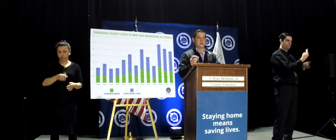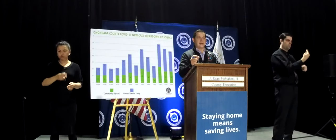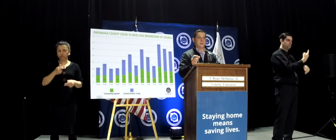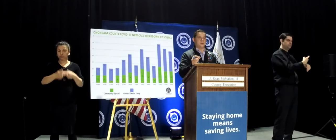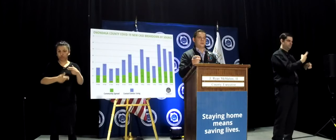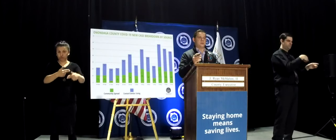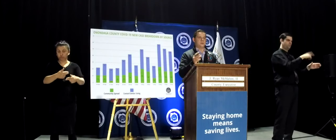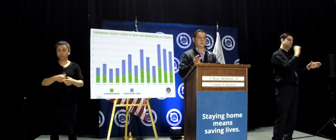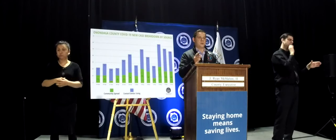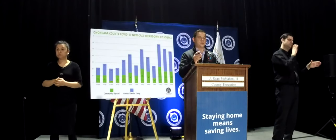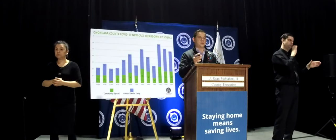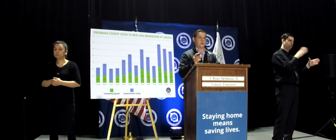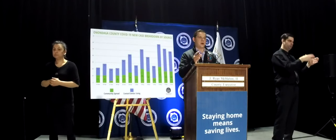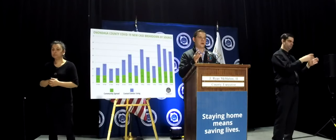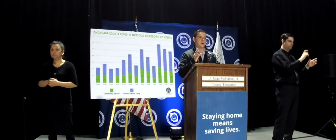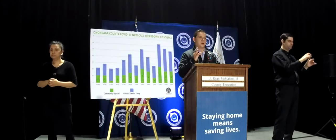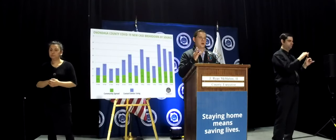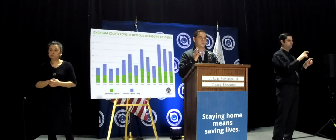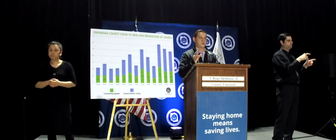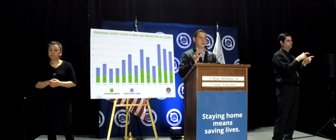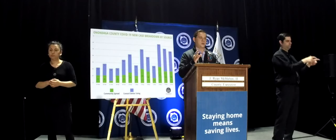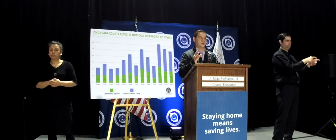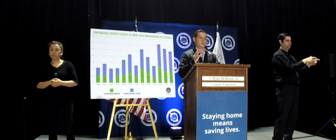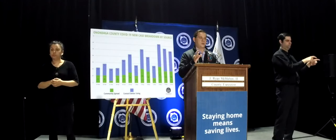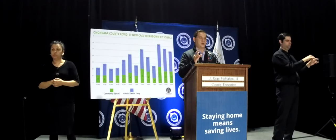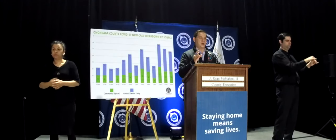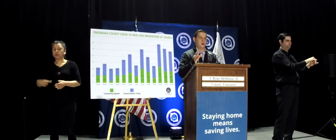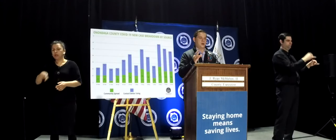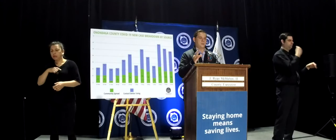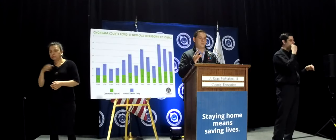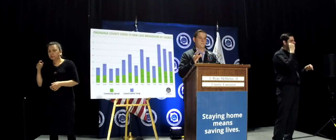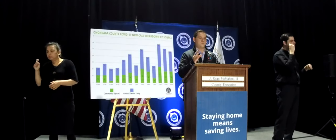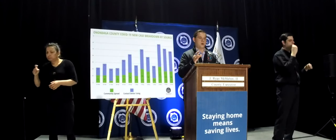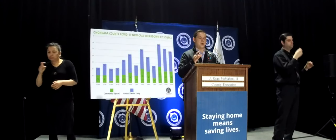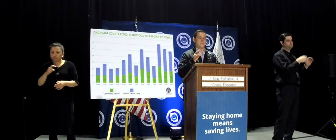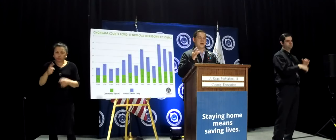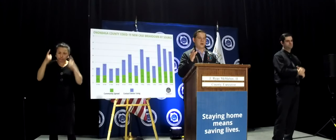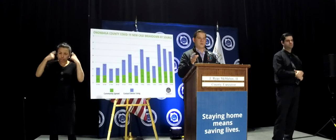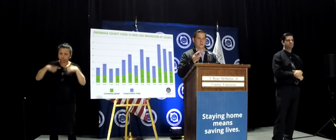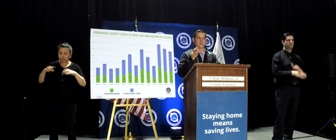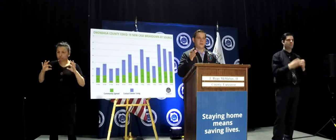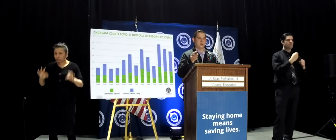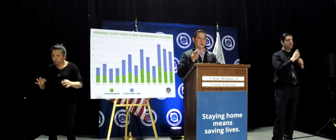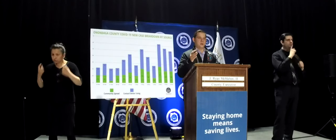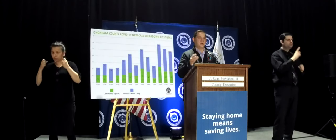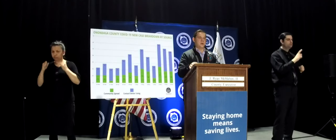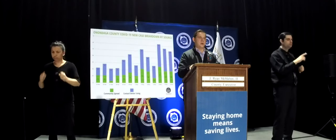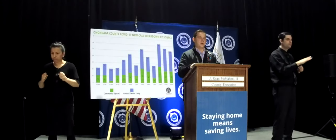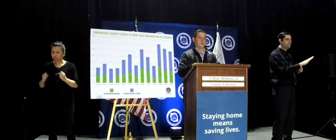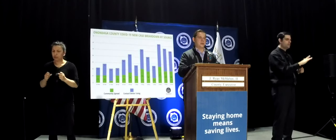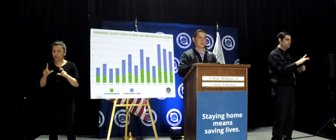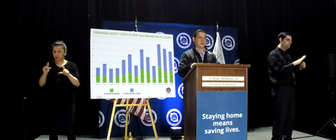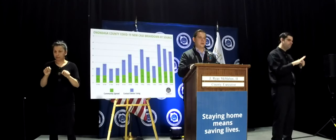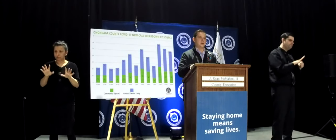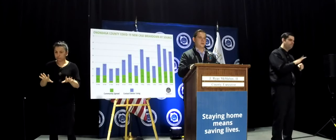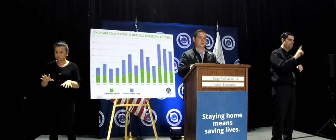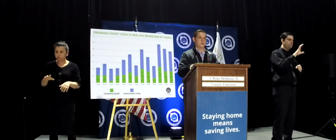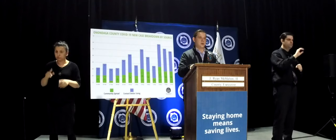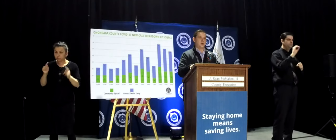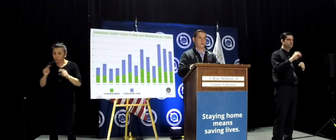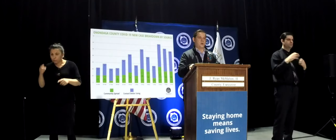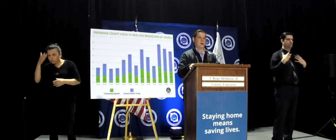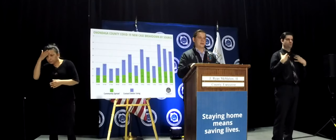thing that's happened. Make sure that our seniors are better, fully better, and really